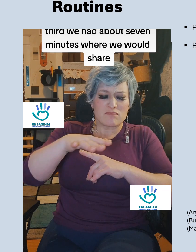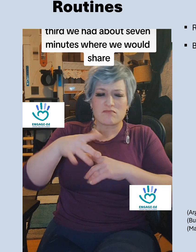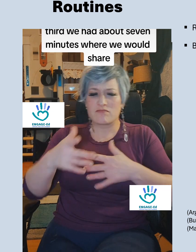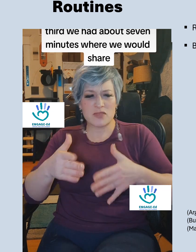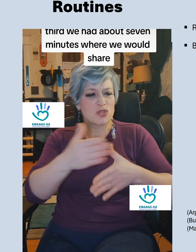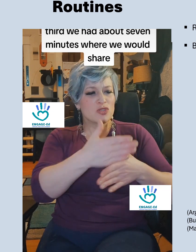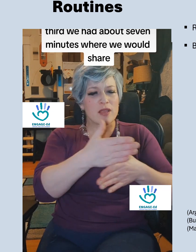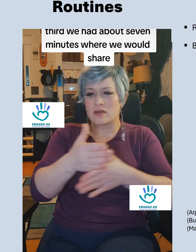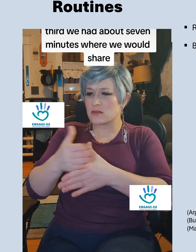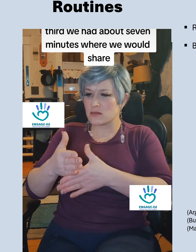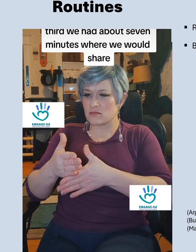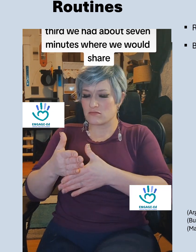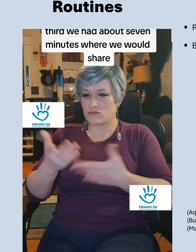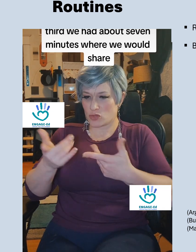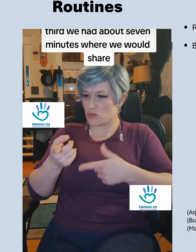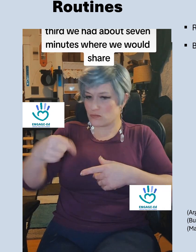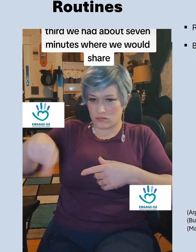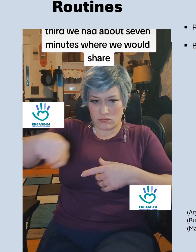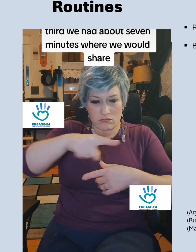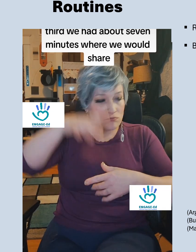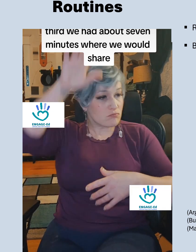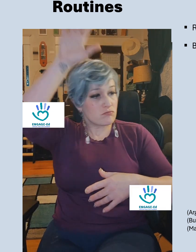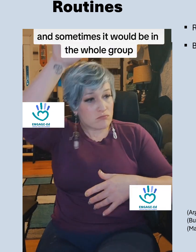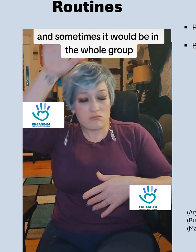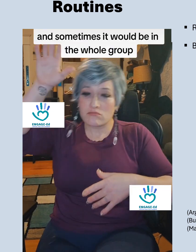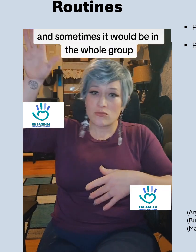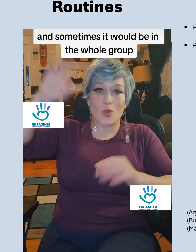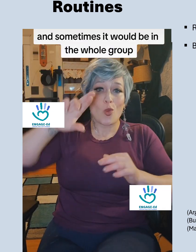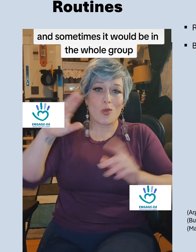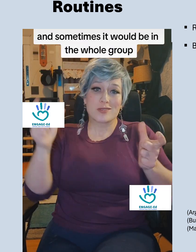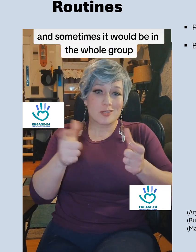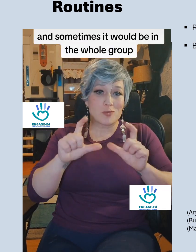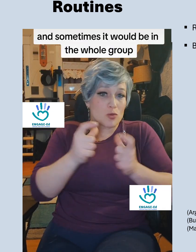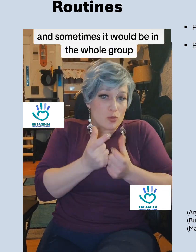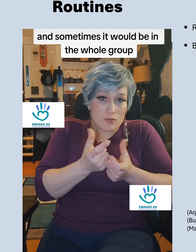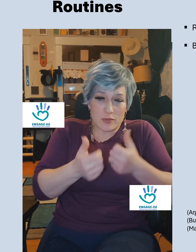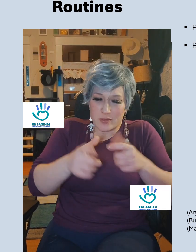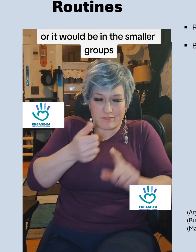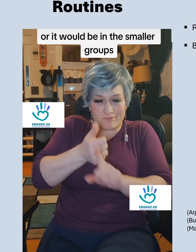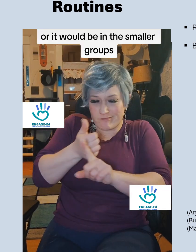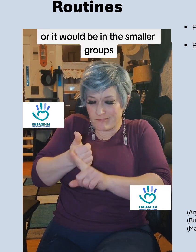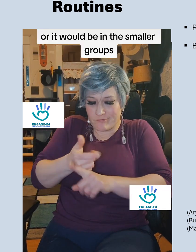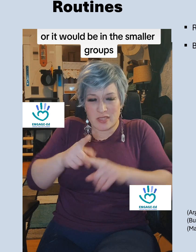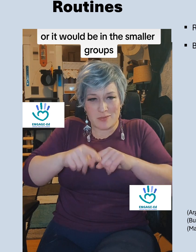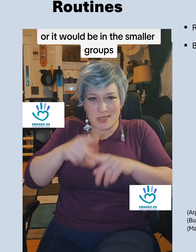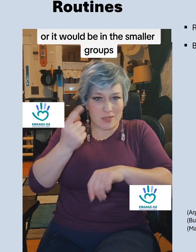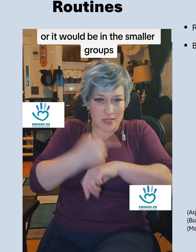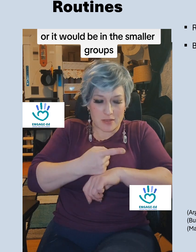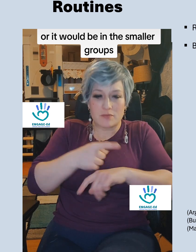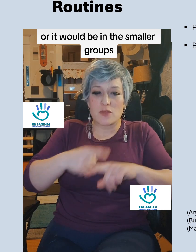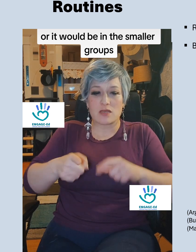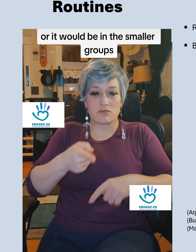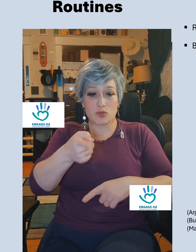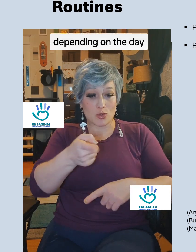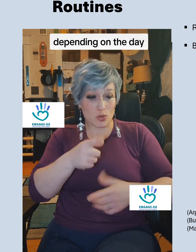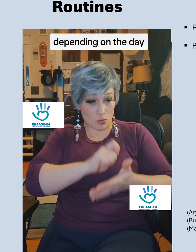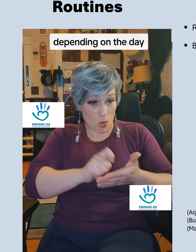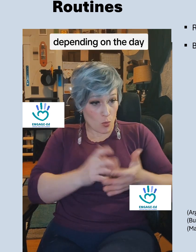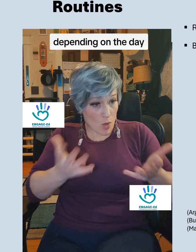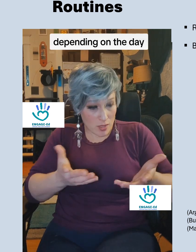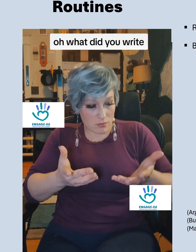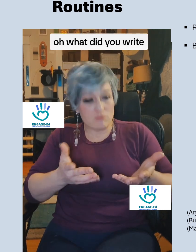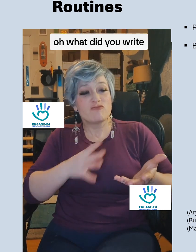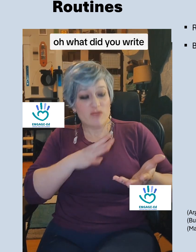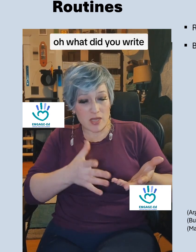Third, we had about 7 minutes where we would share. And sometimes it would be in a whole group, or it would be in the smaller groups, depending on the